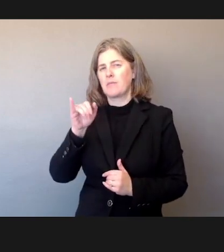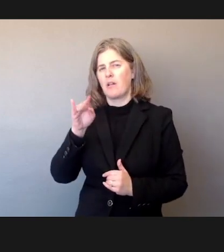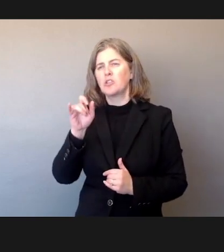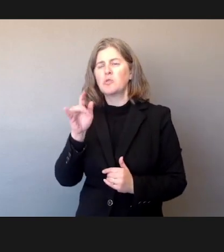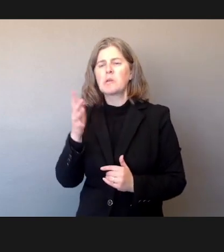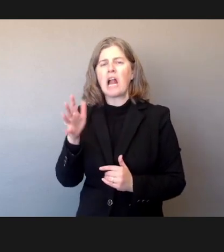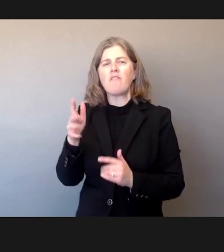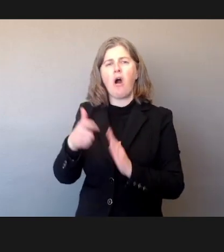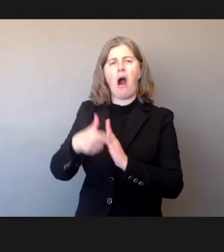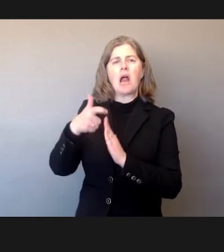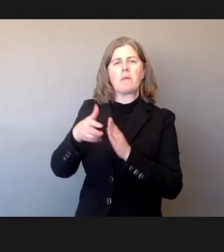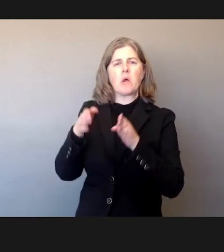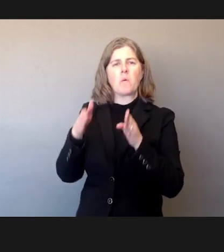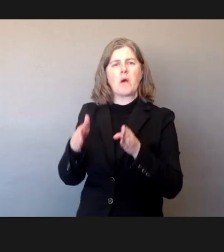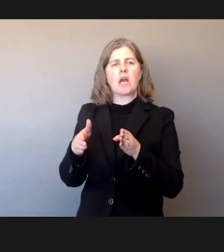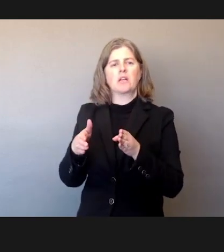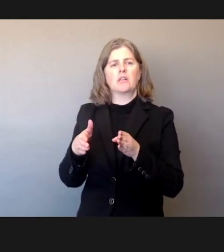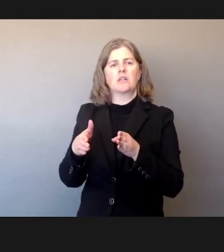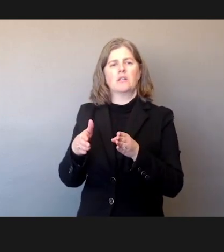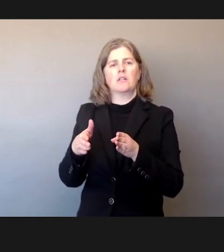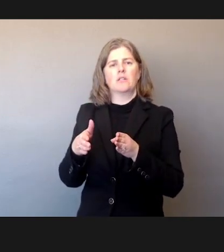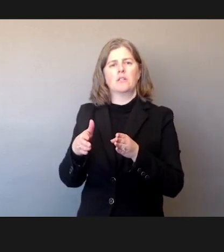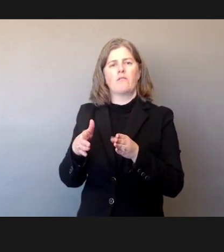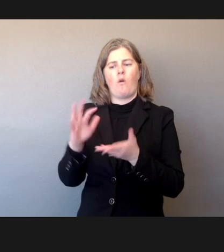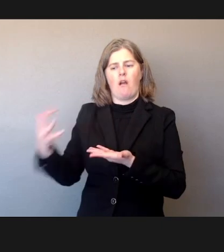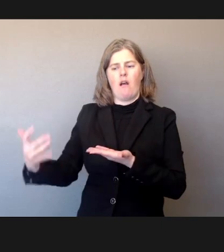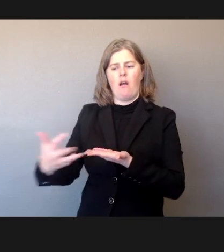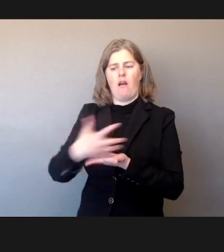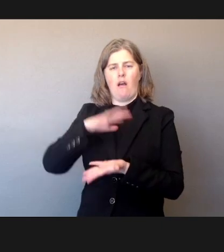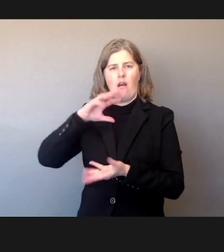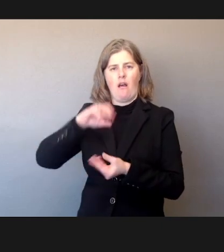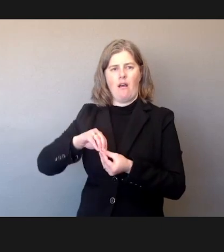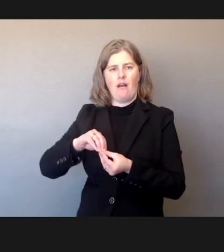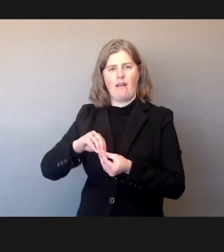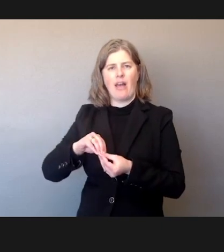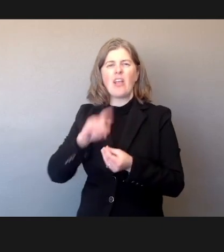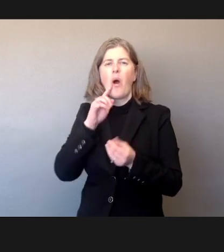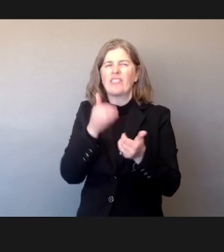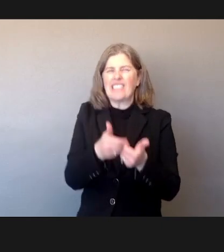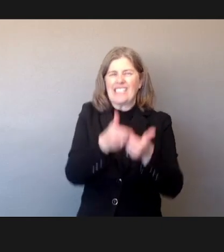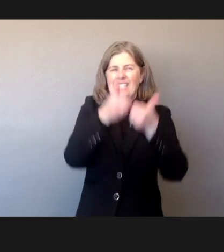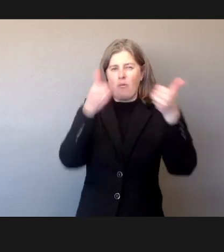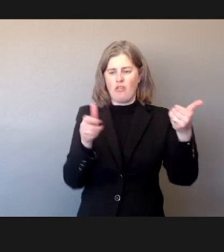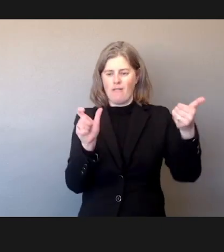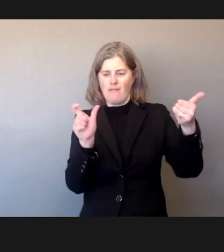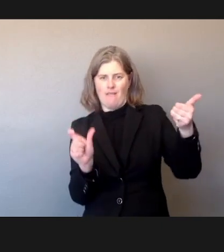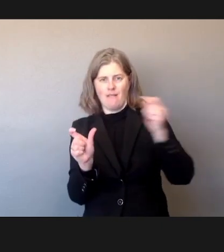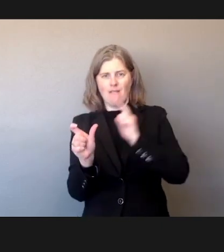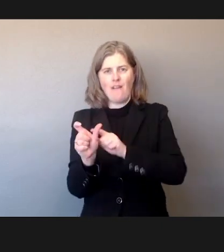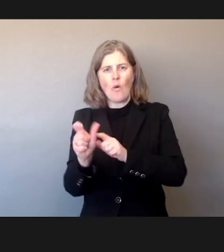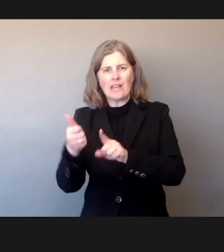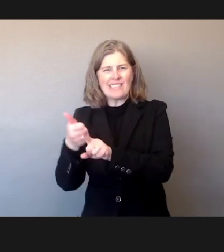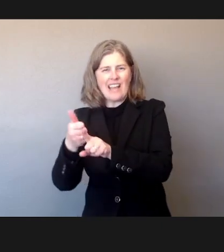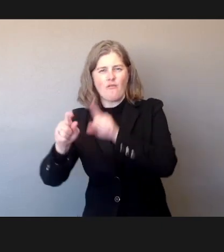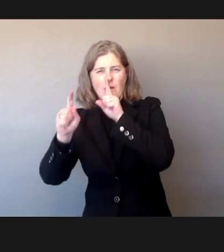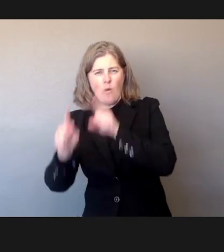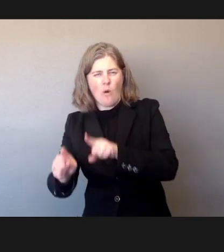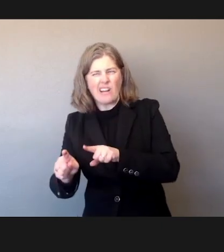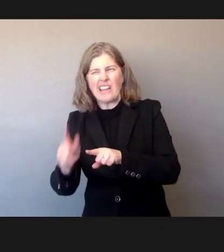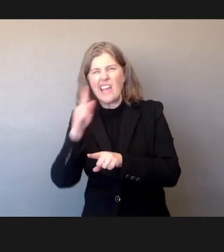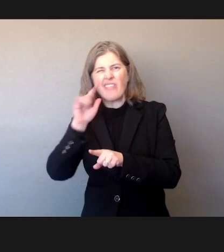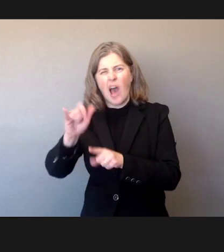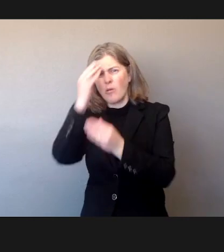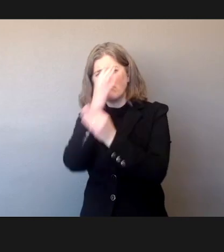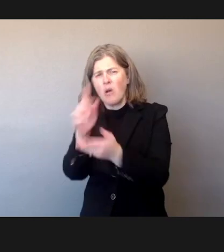automated way to collate the self-reported tests and report them separately. And I'm not sure yet if that'll be daily